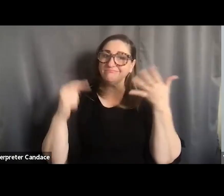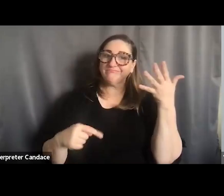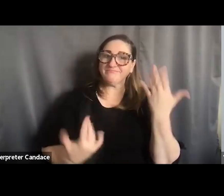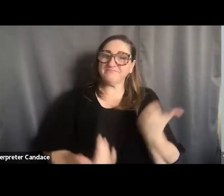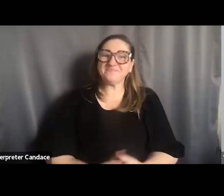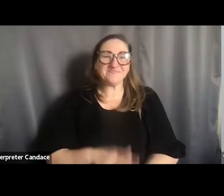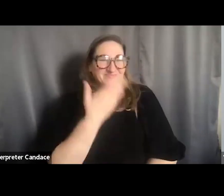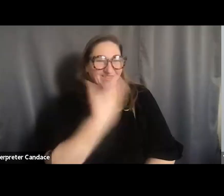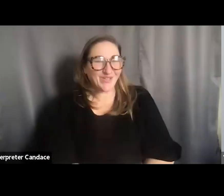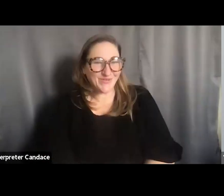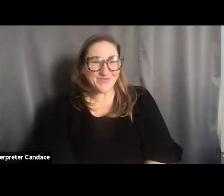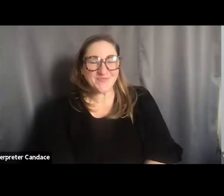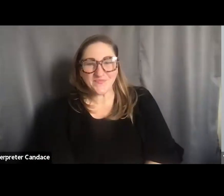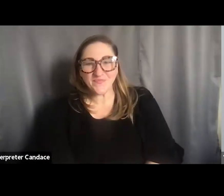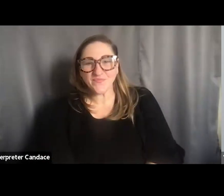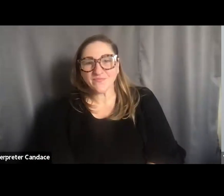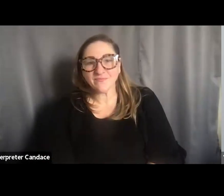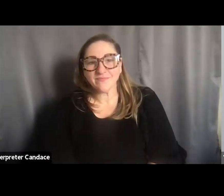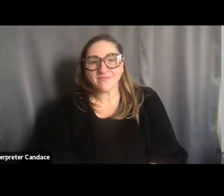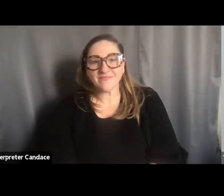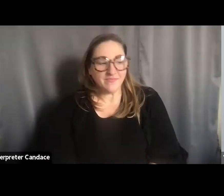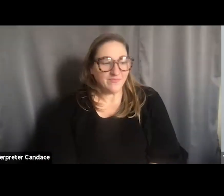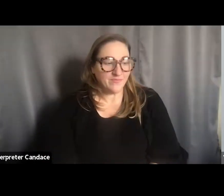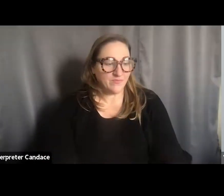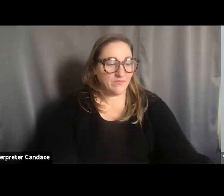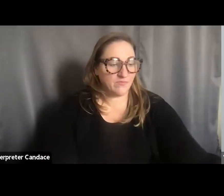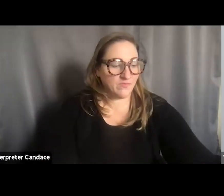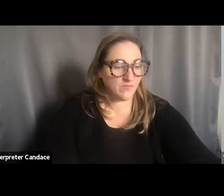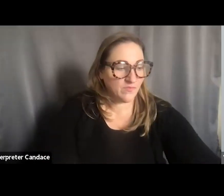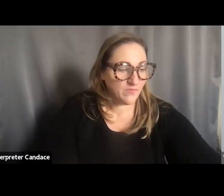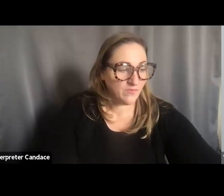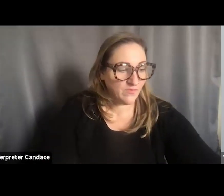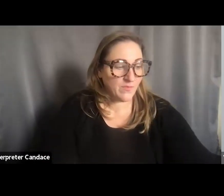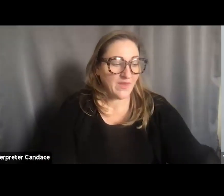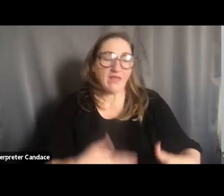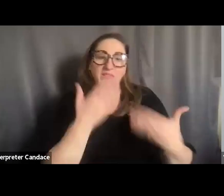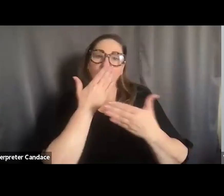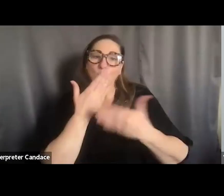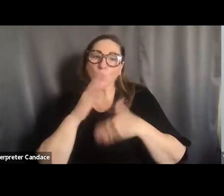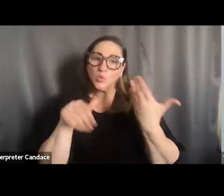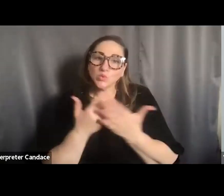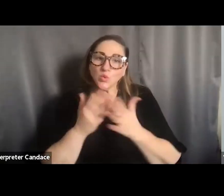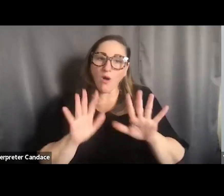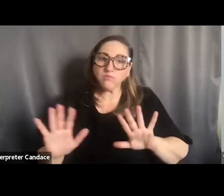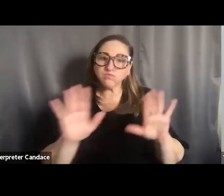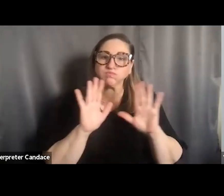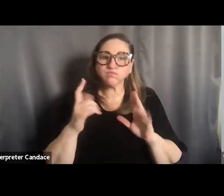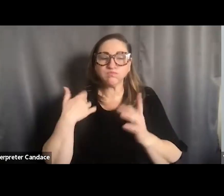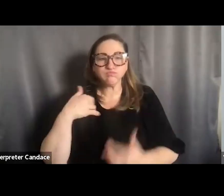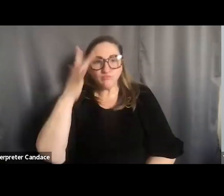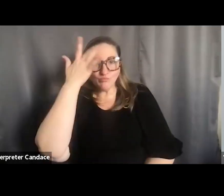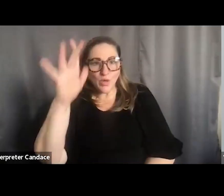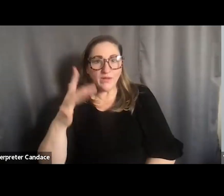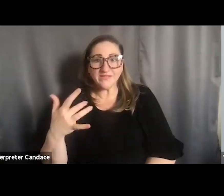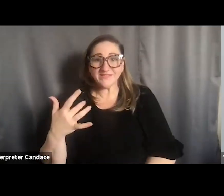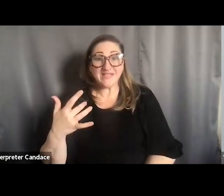Thank you so much. Thank you so much to all of our brilliant guests for sharing. I think a common theme I see from all of us is like, there's no one coming